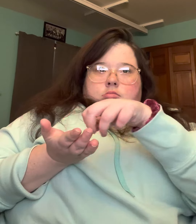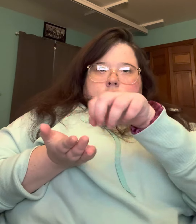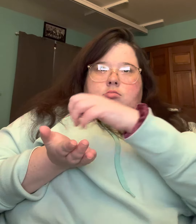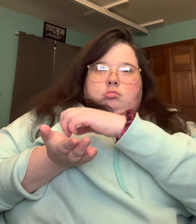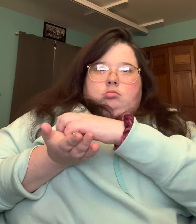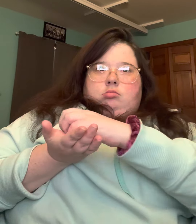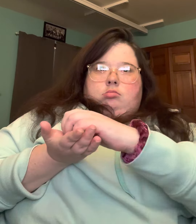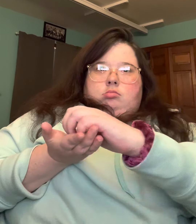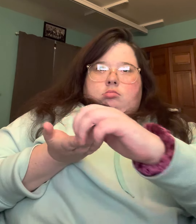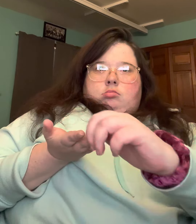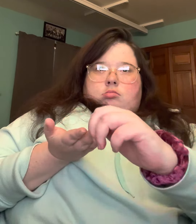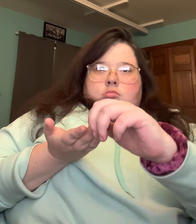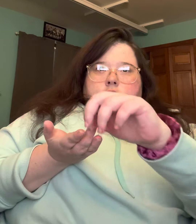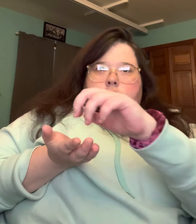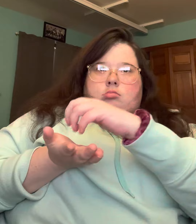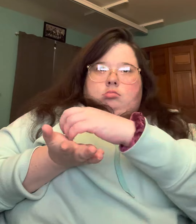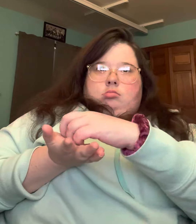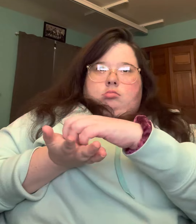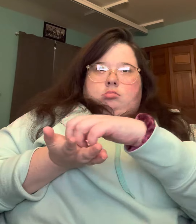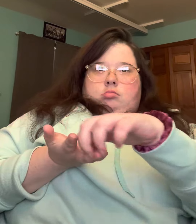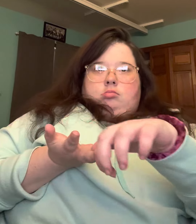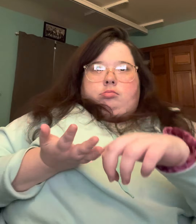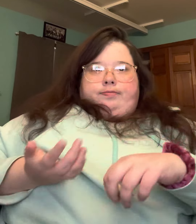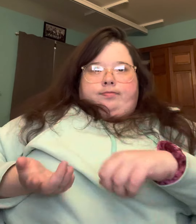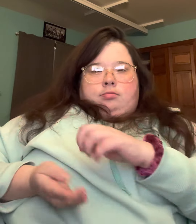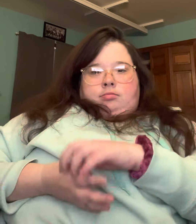forward. Excuse me.